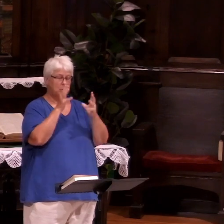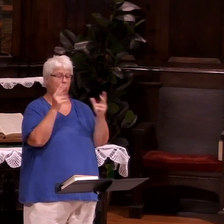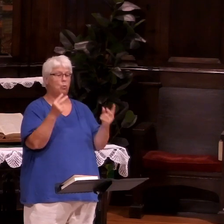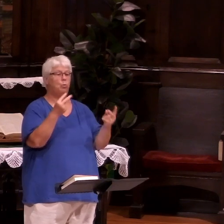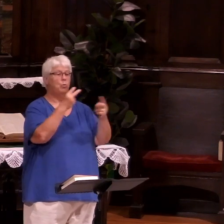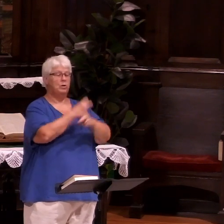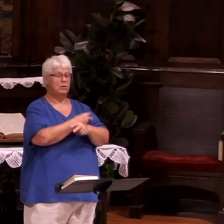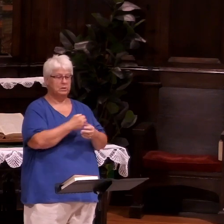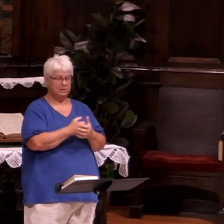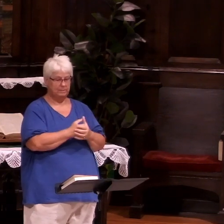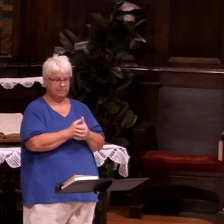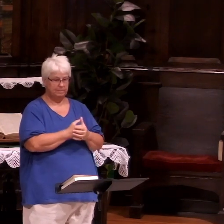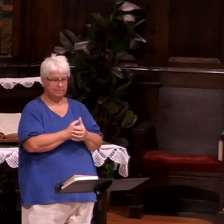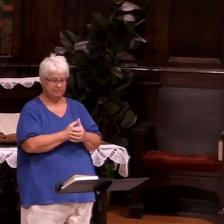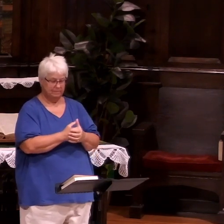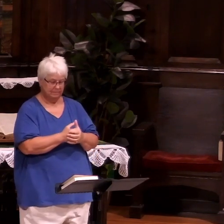hyperdrive.